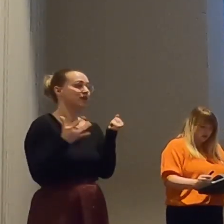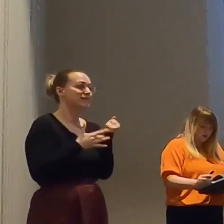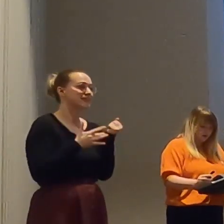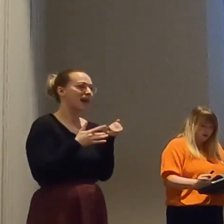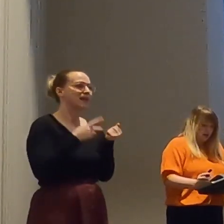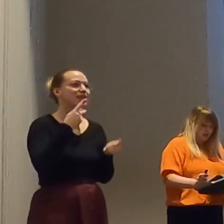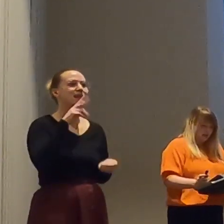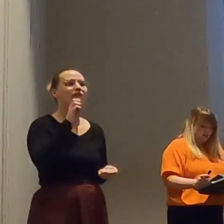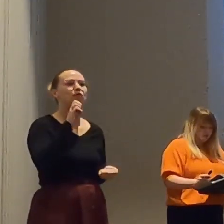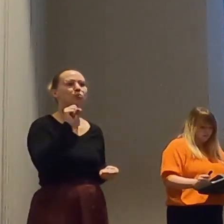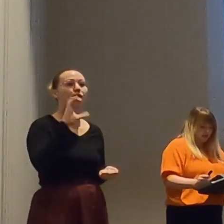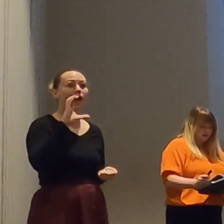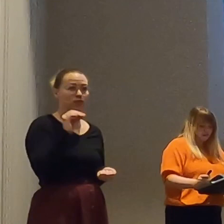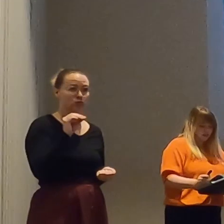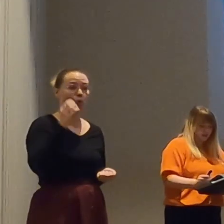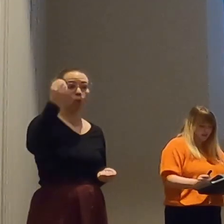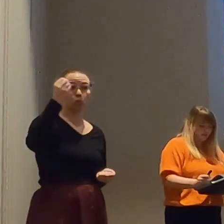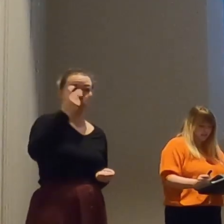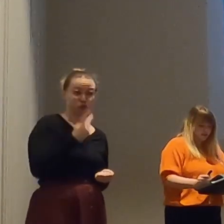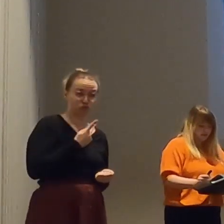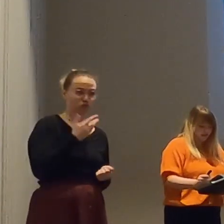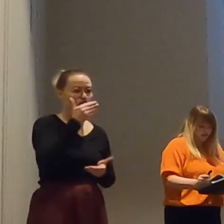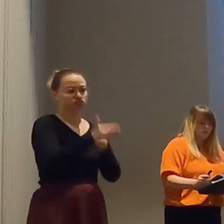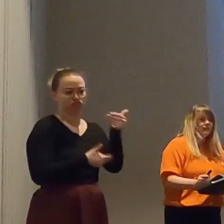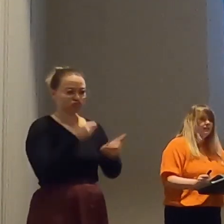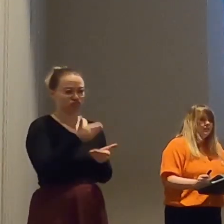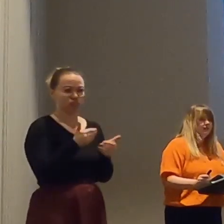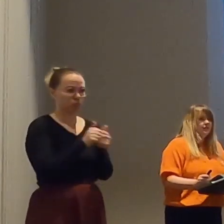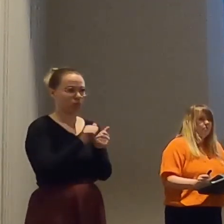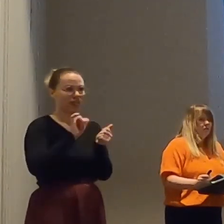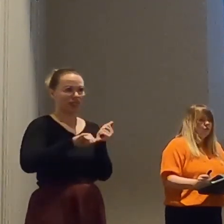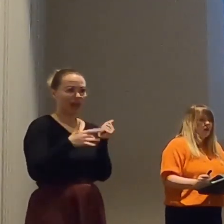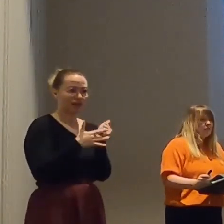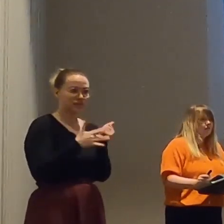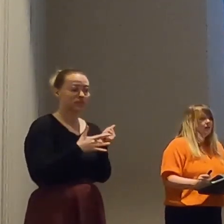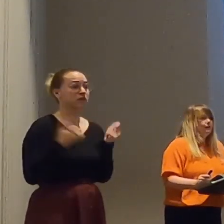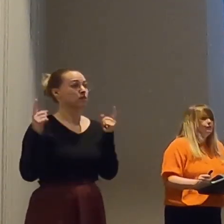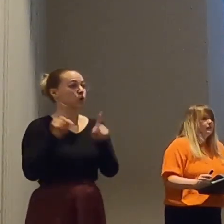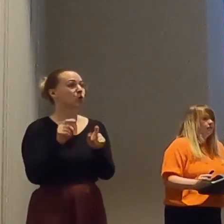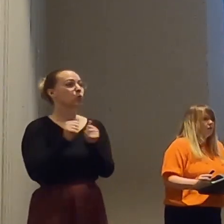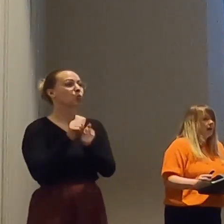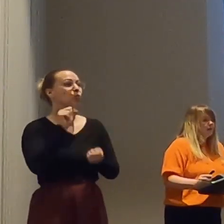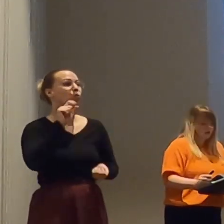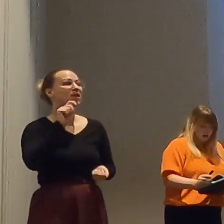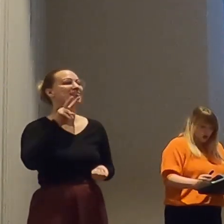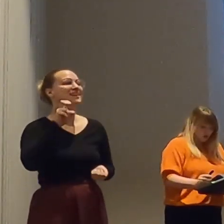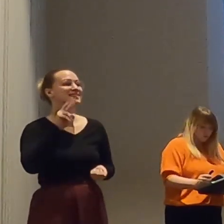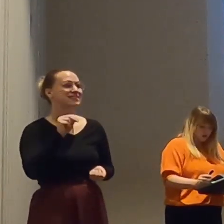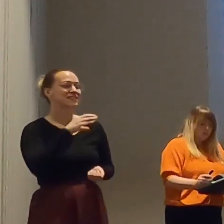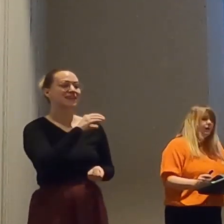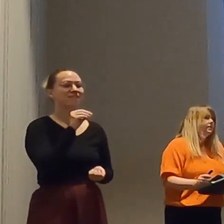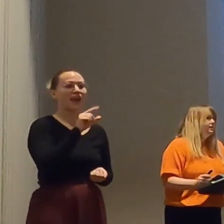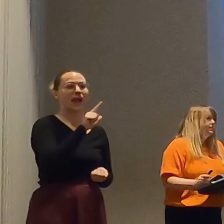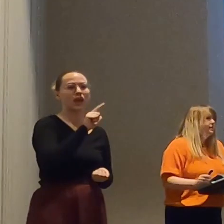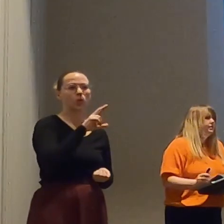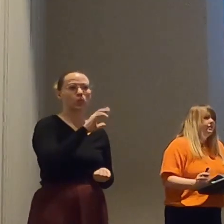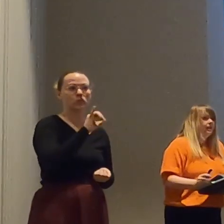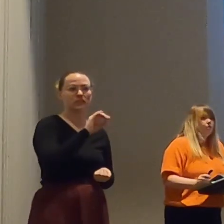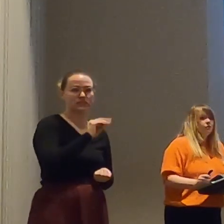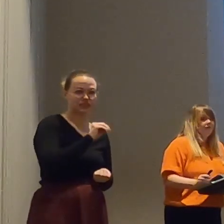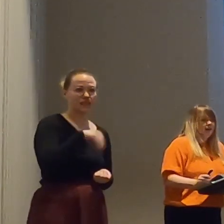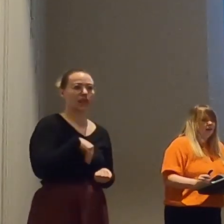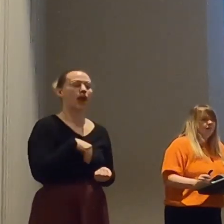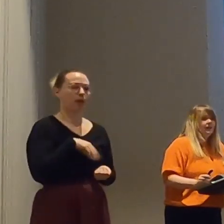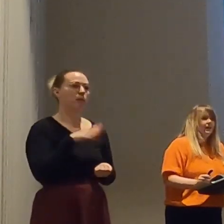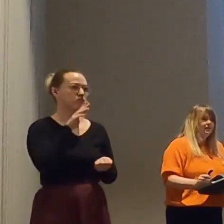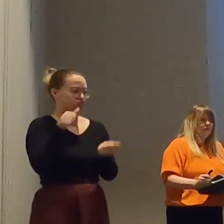he returned, he began studying the fresco technique with Stephen Dimitrioff and Lucien Bloch, who were apprentices to